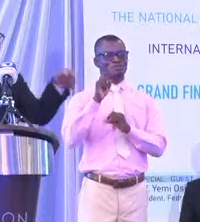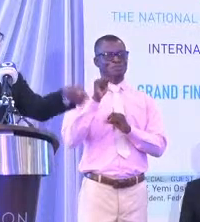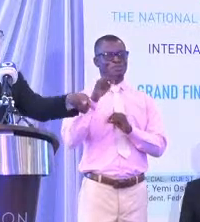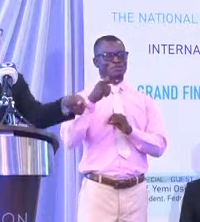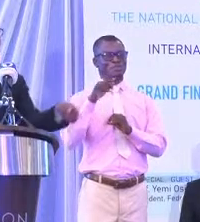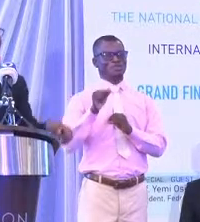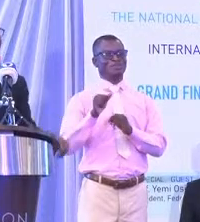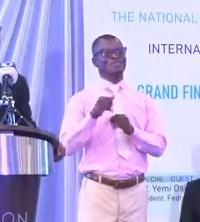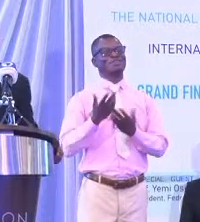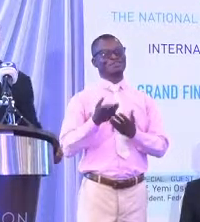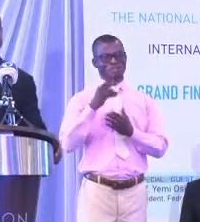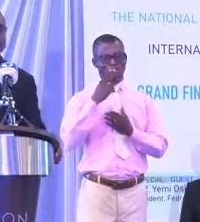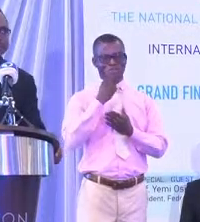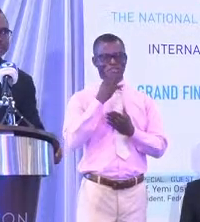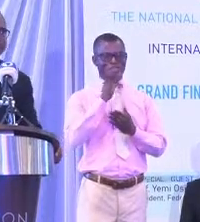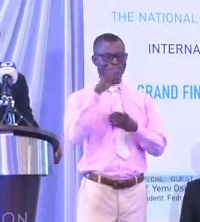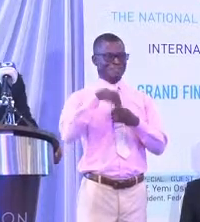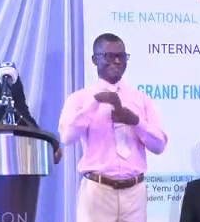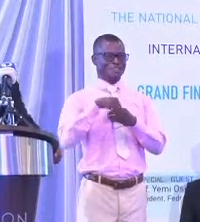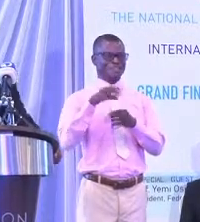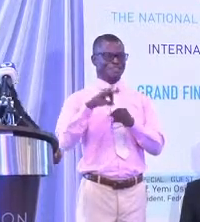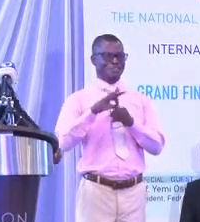sugar is inside the tea.